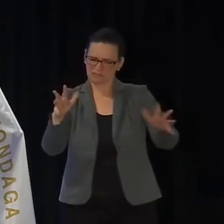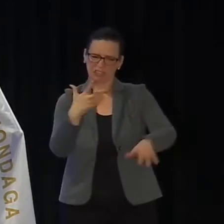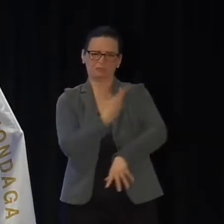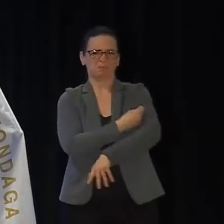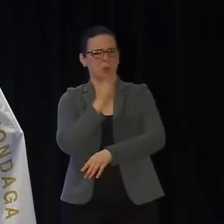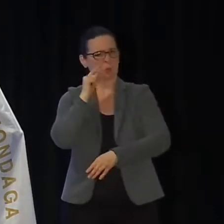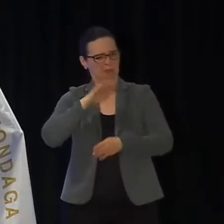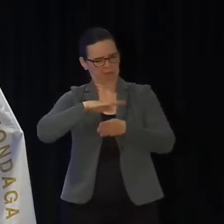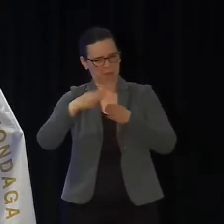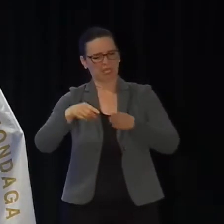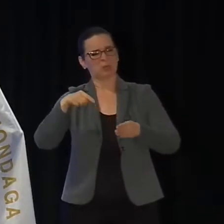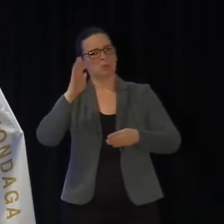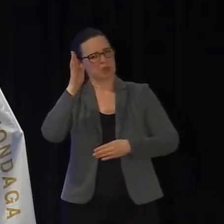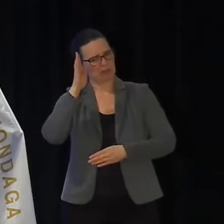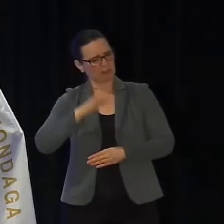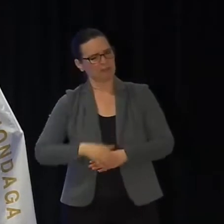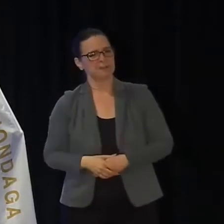these